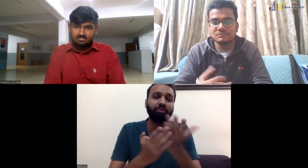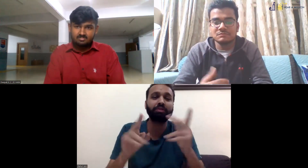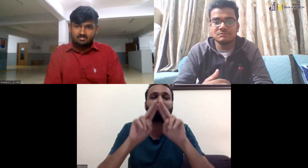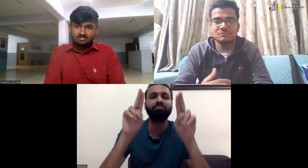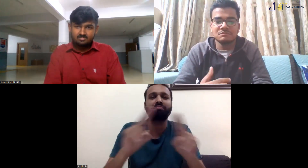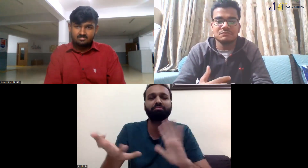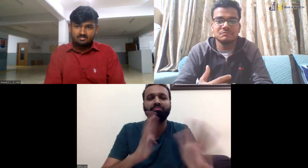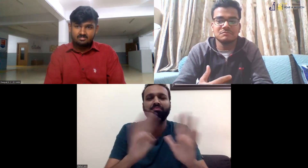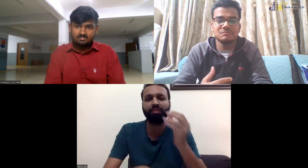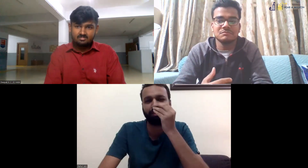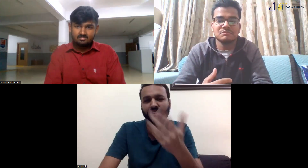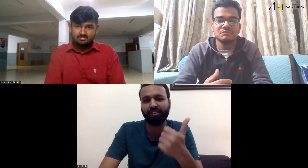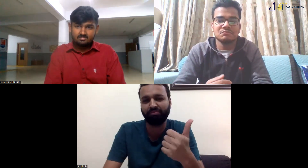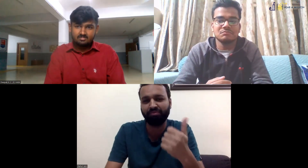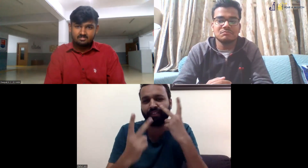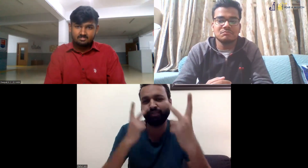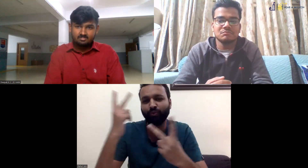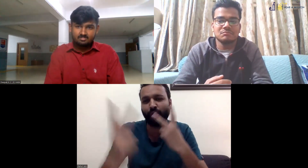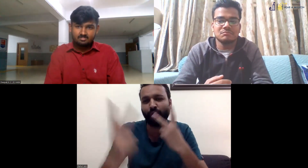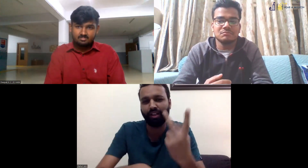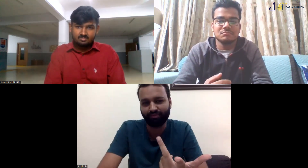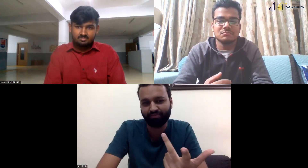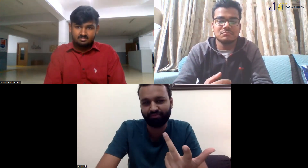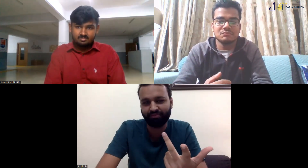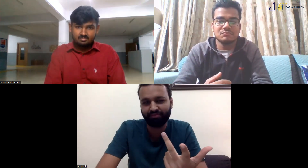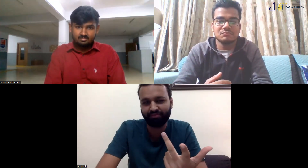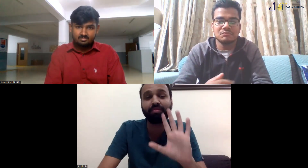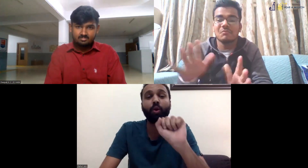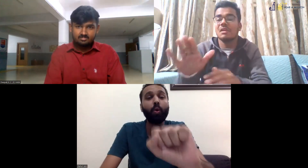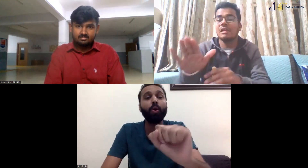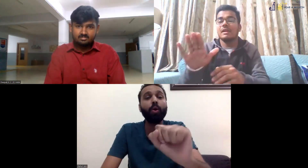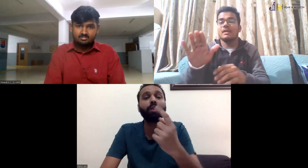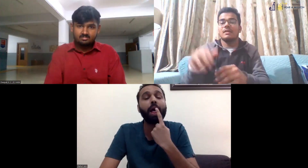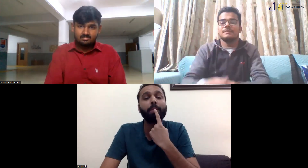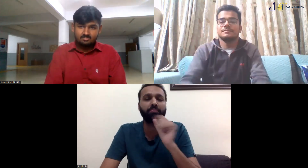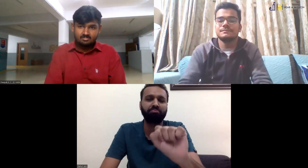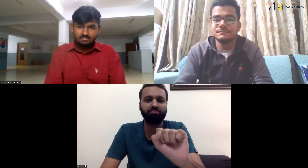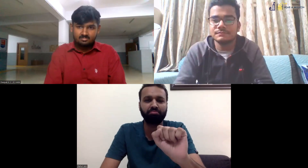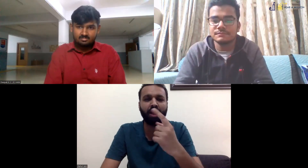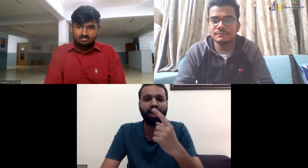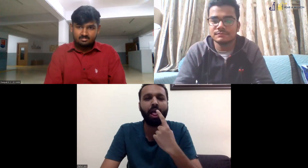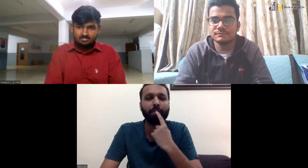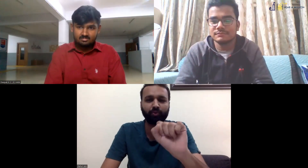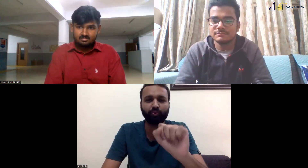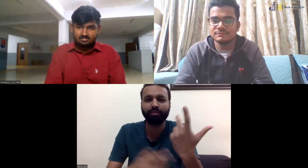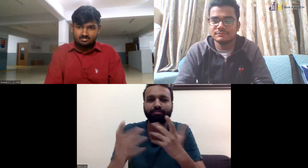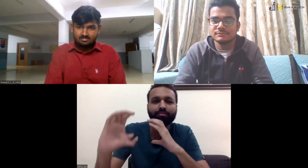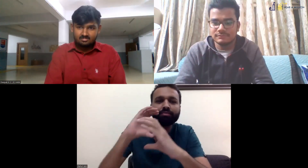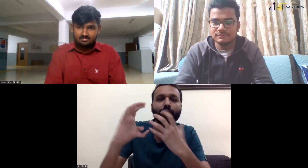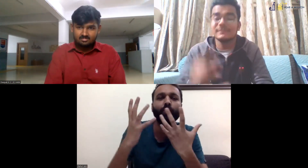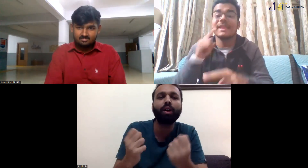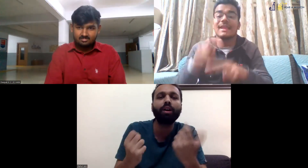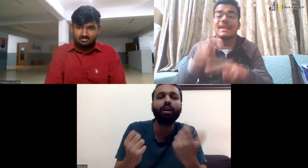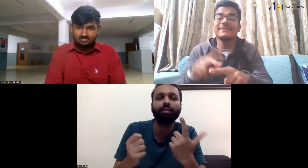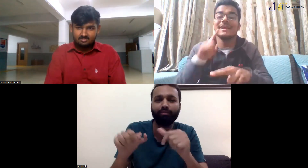borrowing something from ASL. But if you learn international science, which is very visual, it makes very easy. But then again,